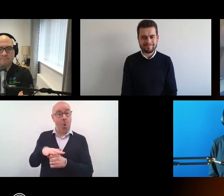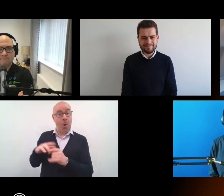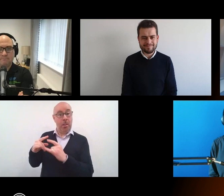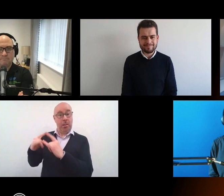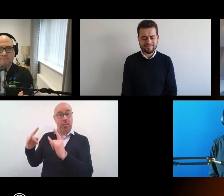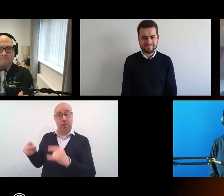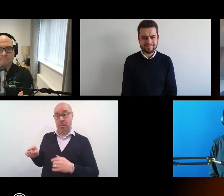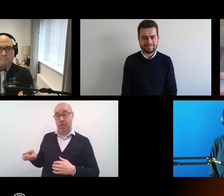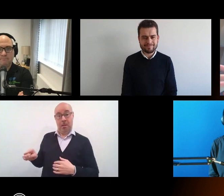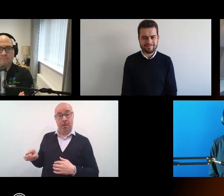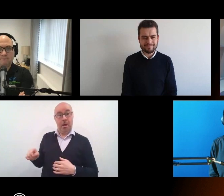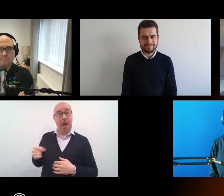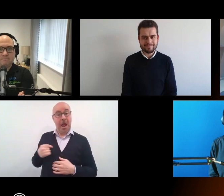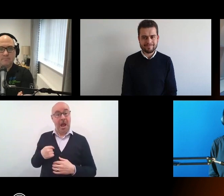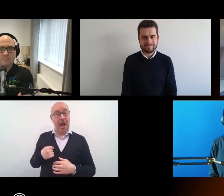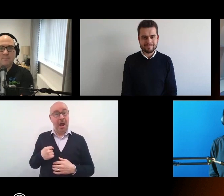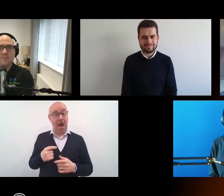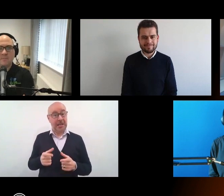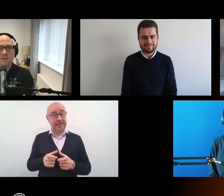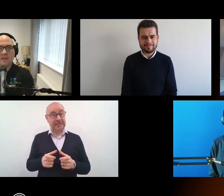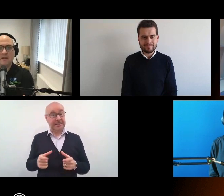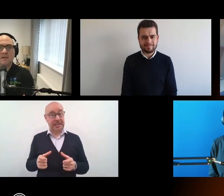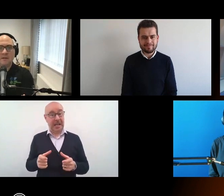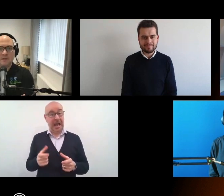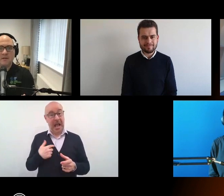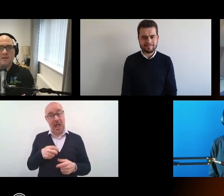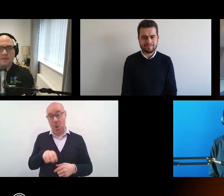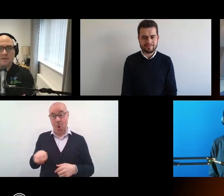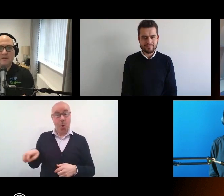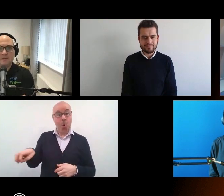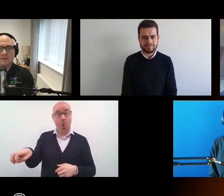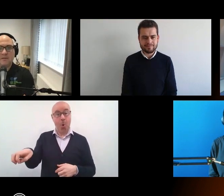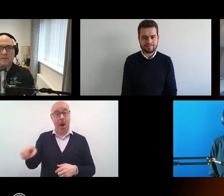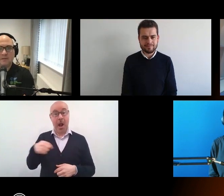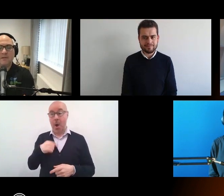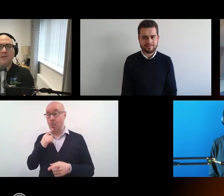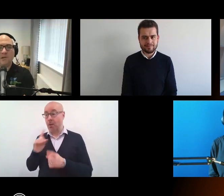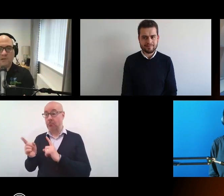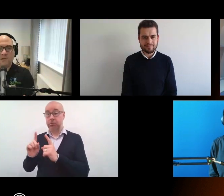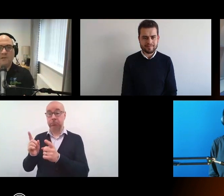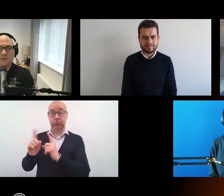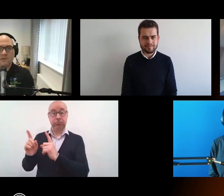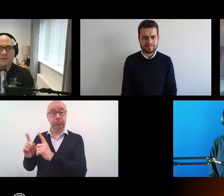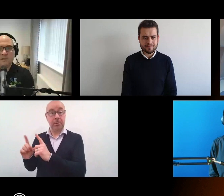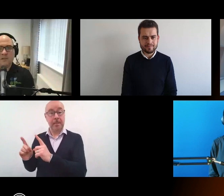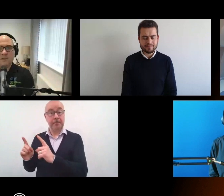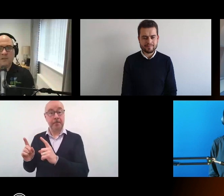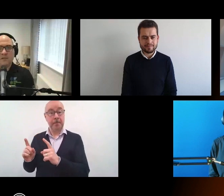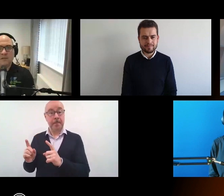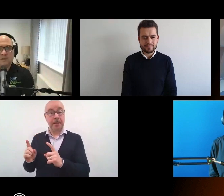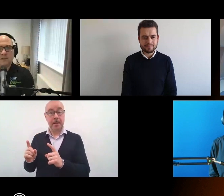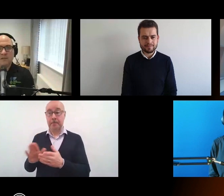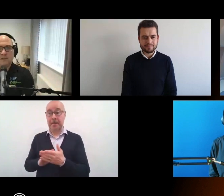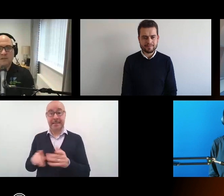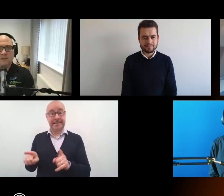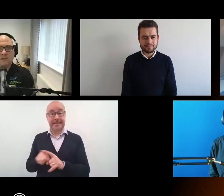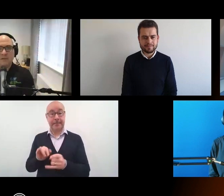ticket, and I'm going to go round the stalls. I'm going to interact, and I'll be able to do that just like my neighbour who's